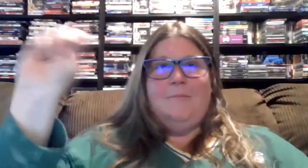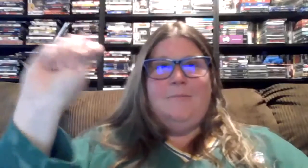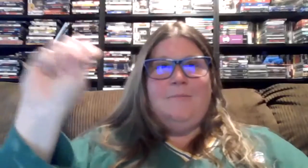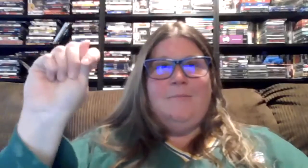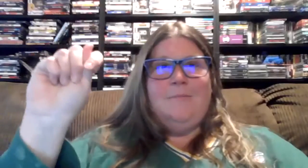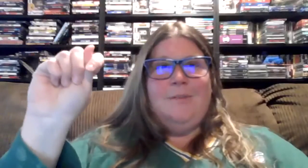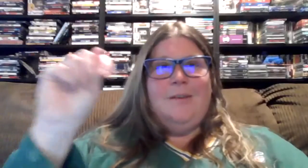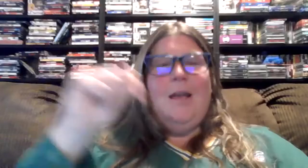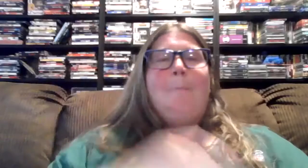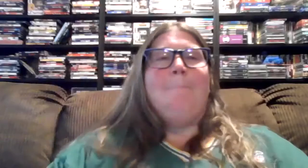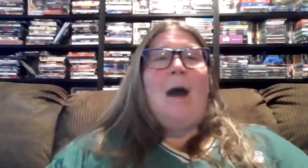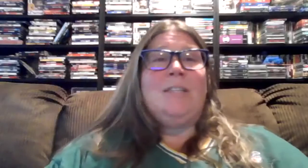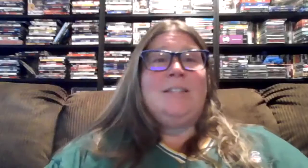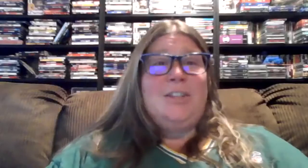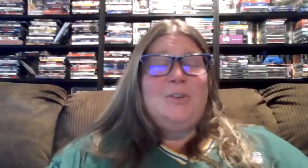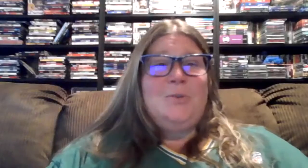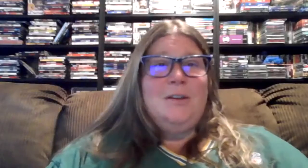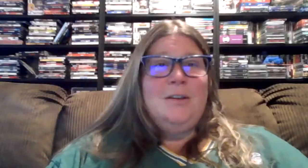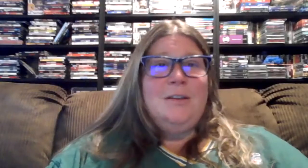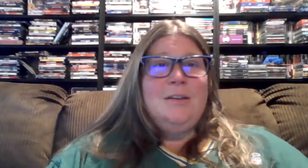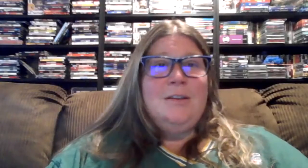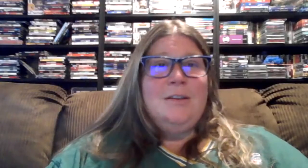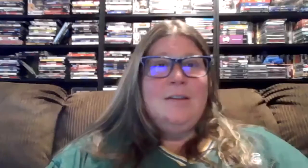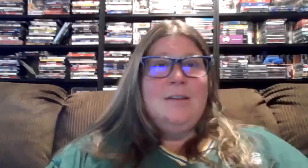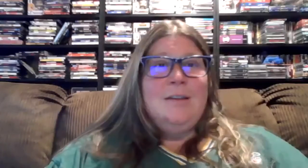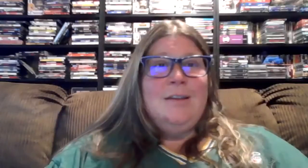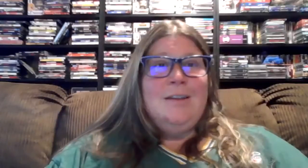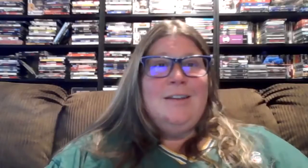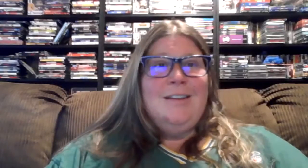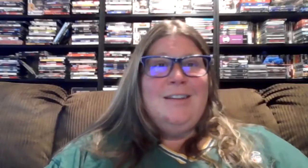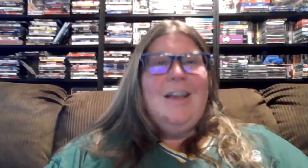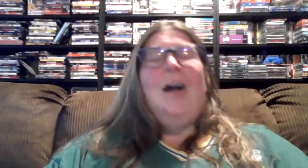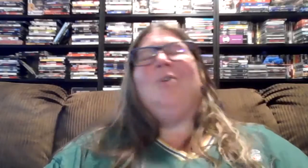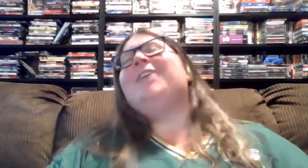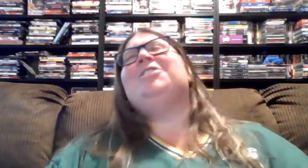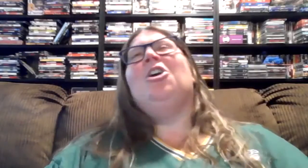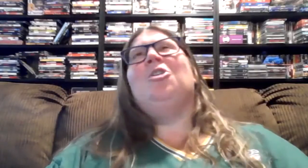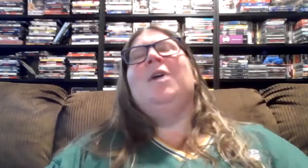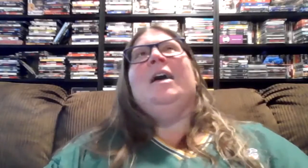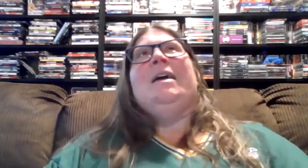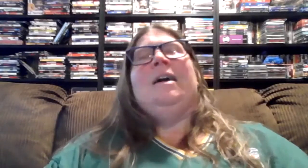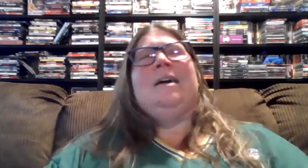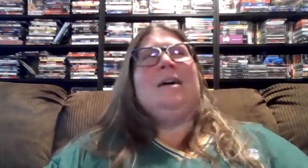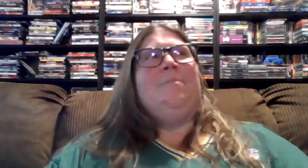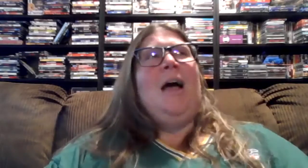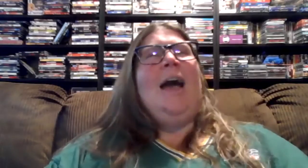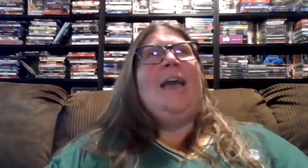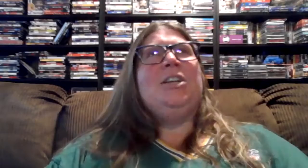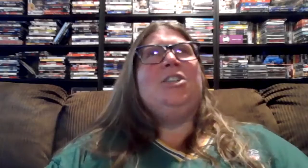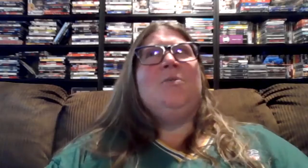Dew? Mountain Dew? It's very important. Okay, so, I actually don't know